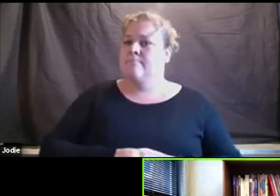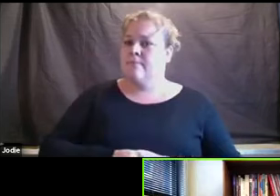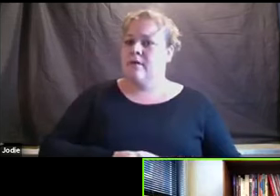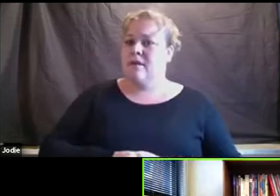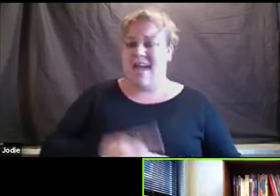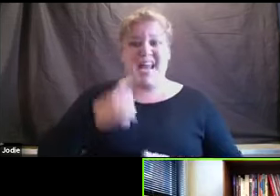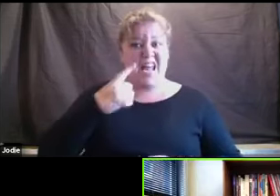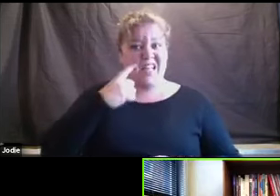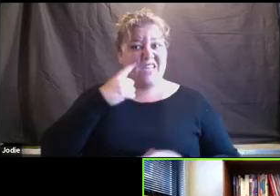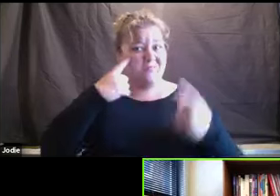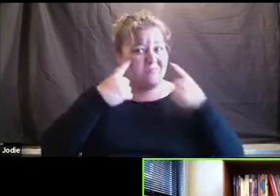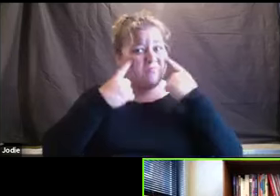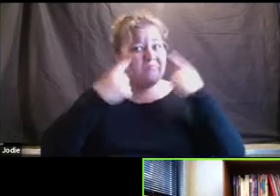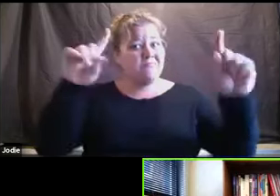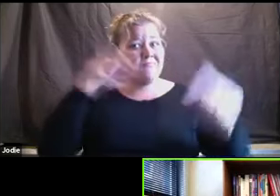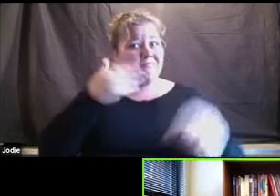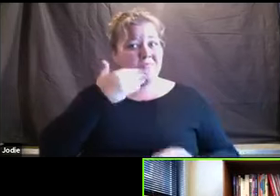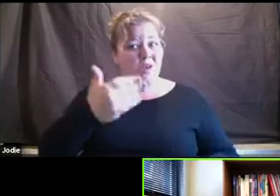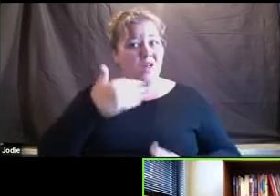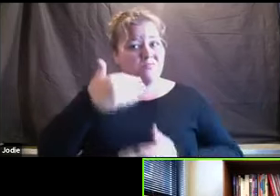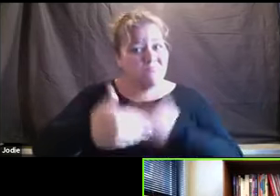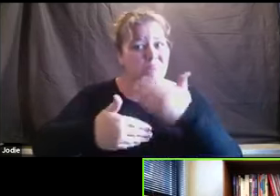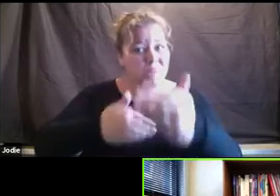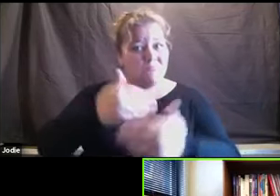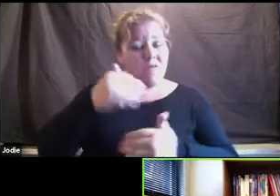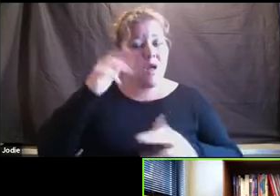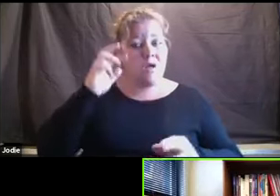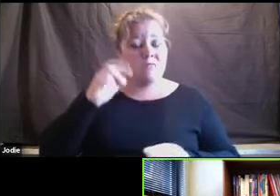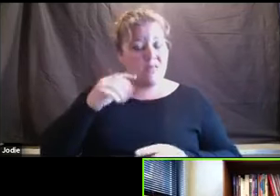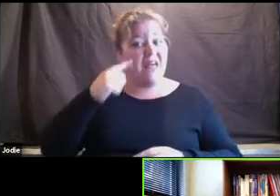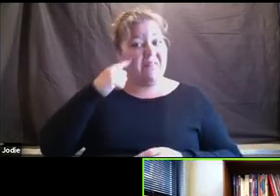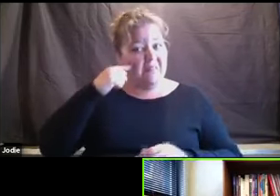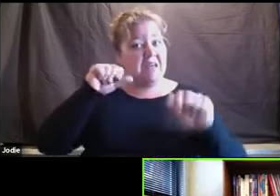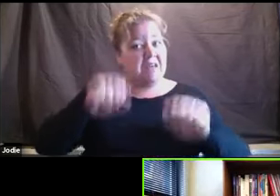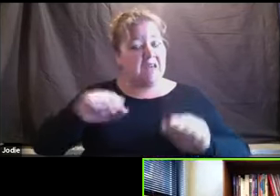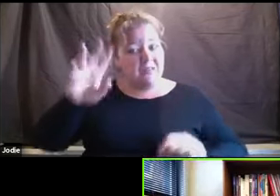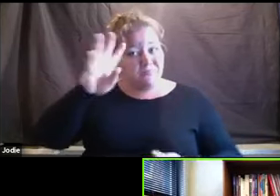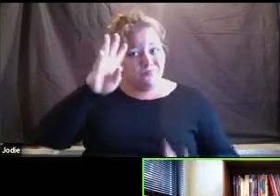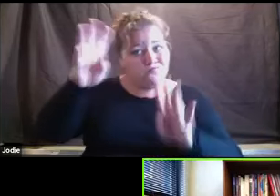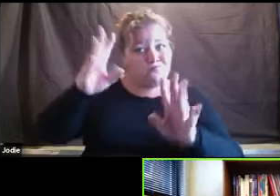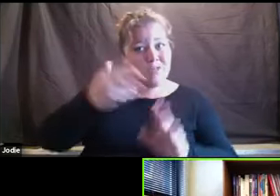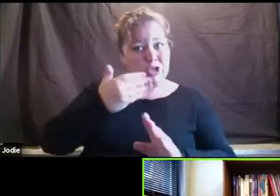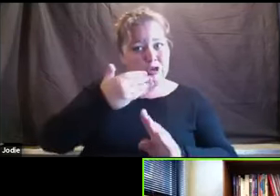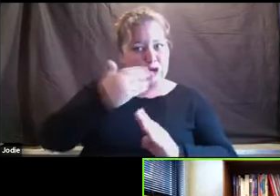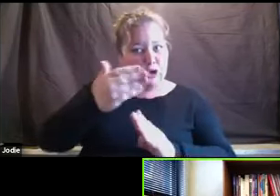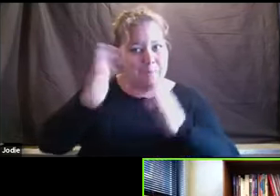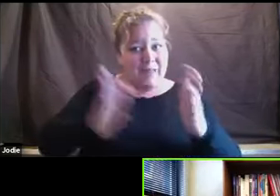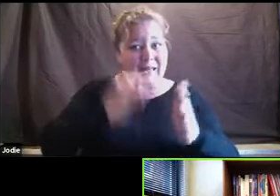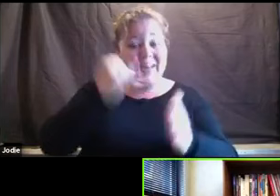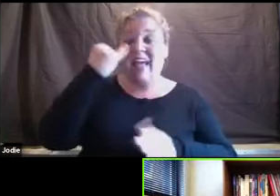hopefully we can come up with a good plan in case it does happen.